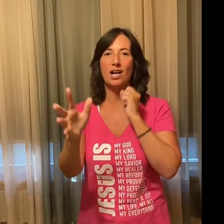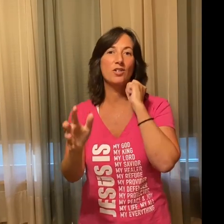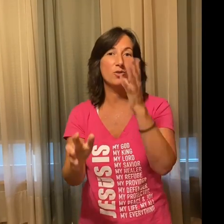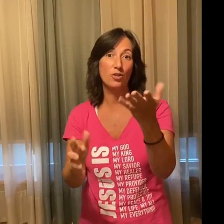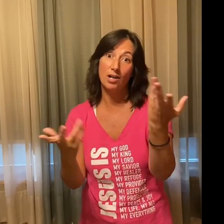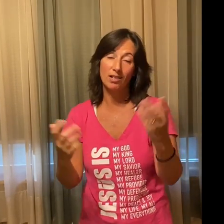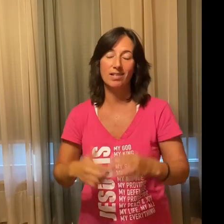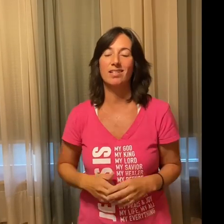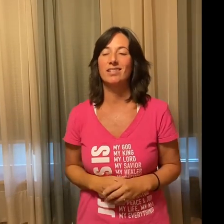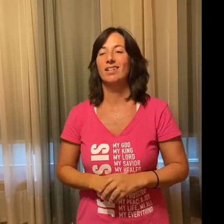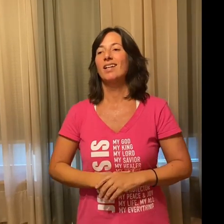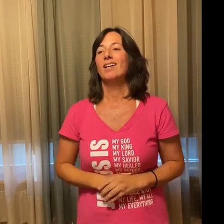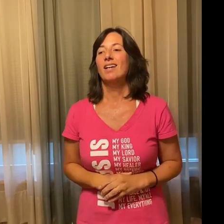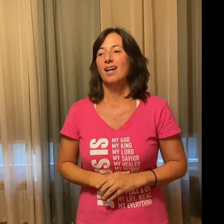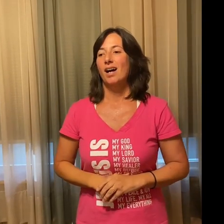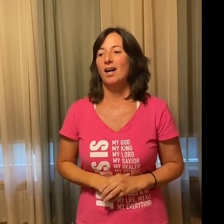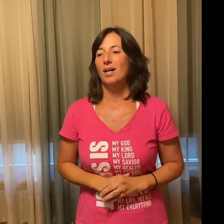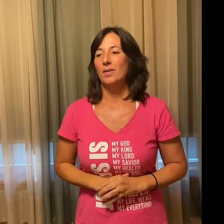I do shout like this.